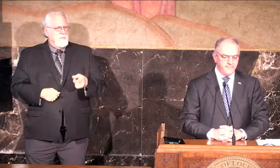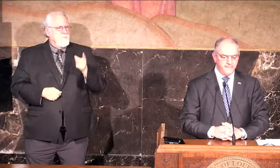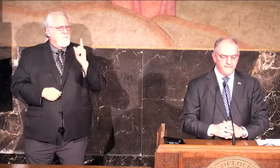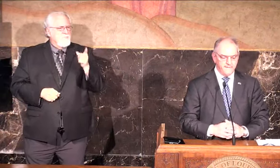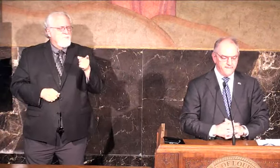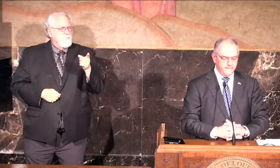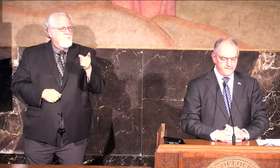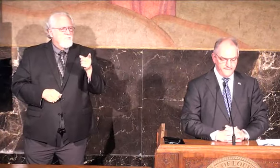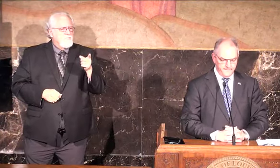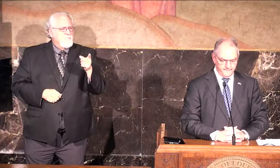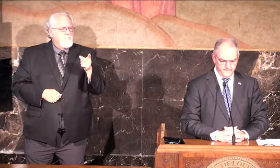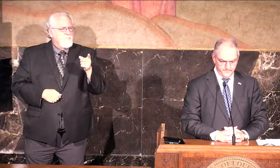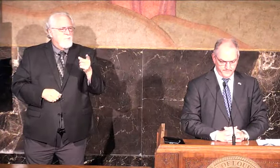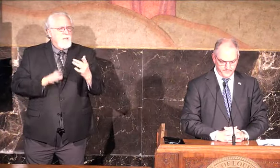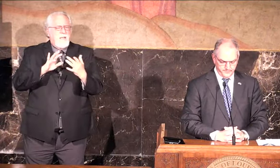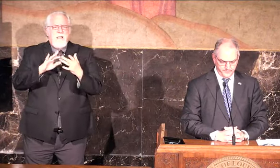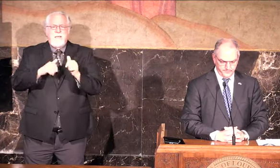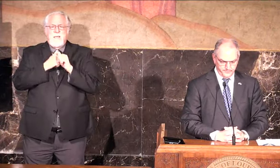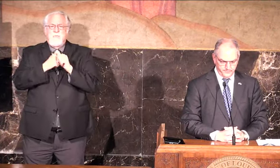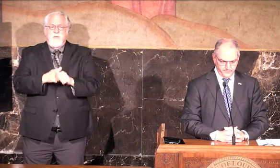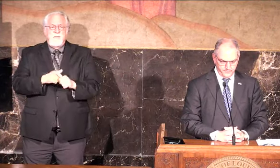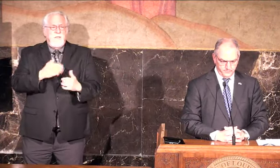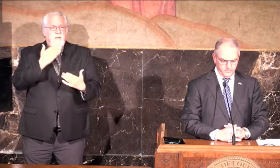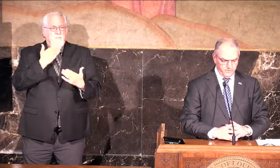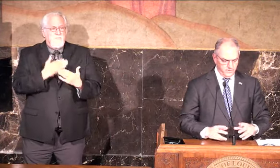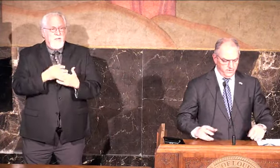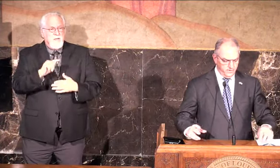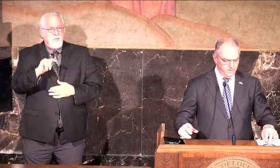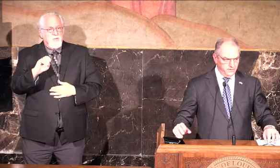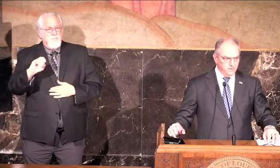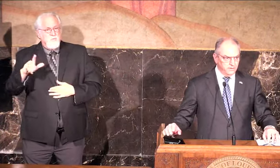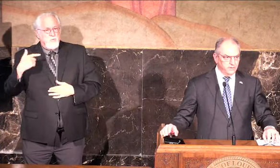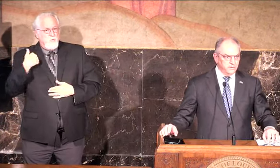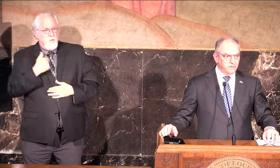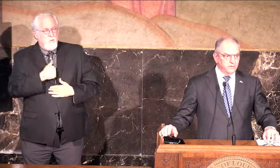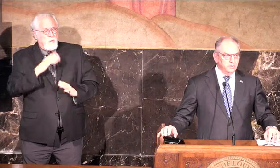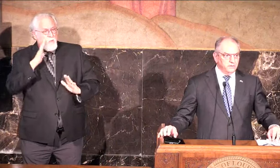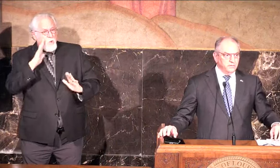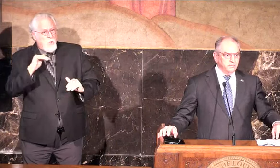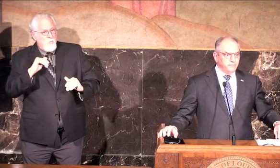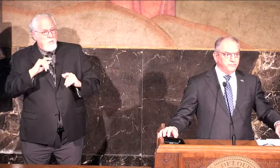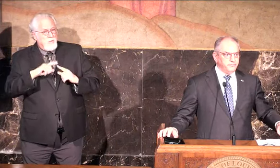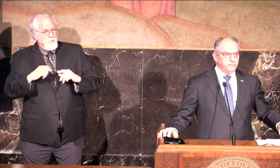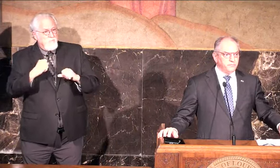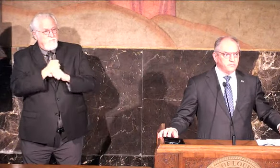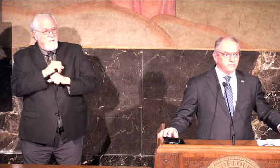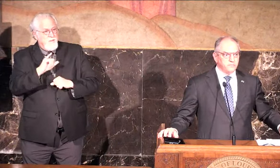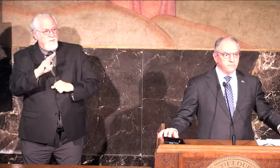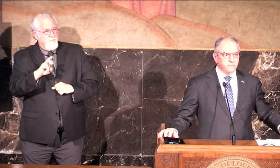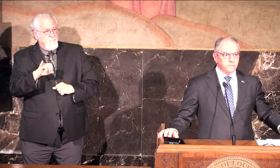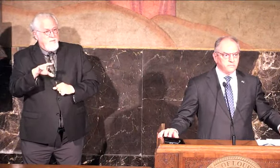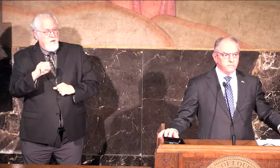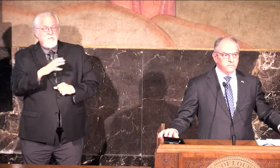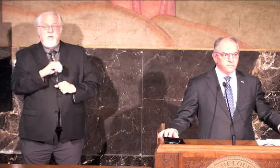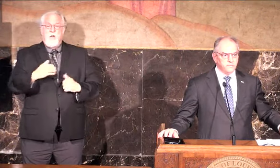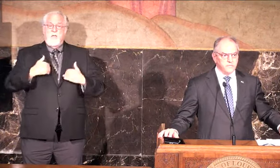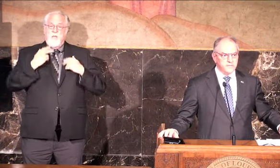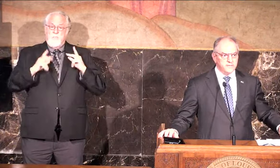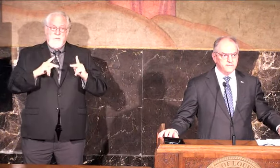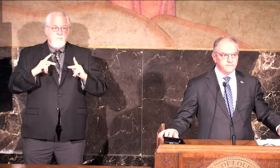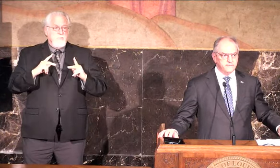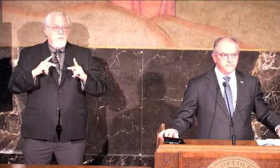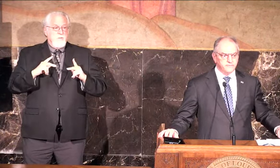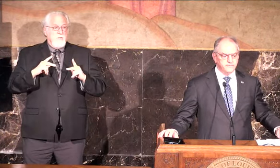sir. Has contact tracing been the effective tool that we were hoping it would be in the fight against the coronavirus, and are young people